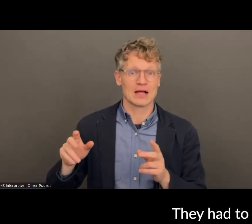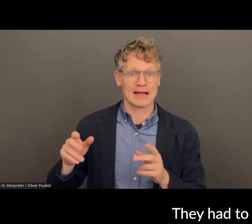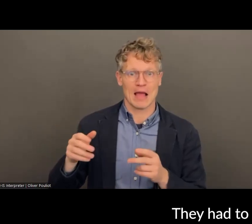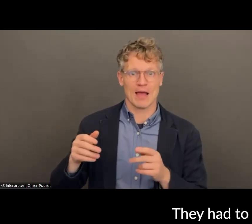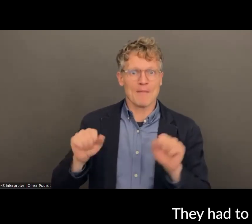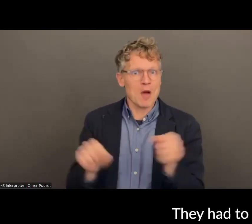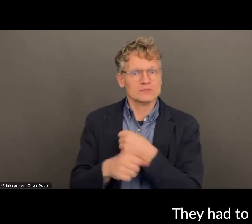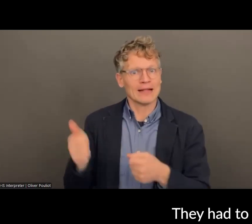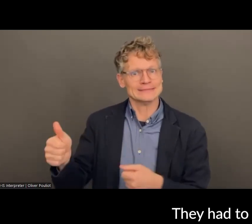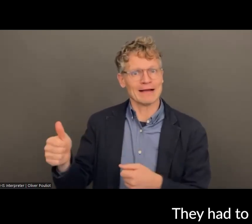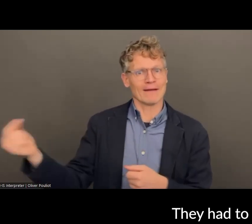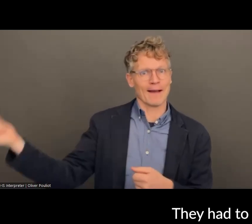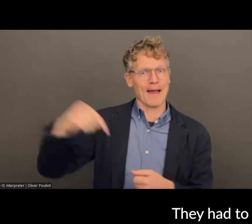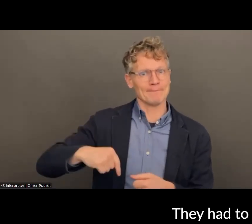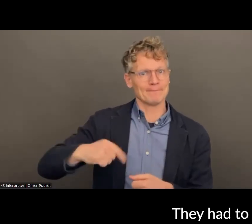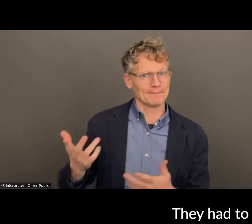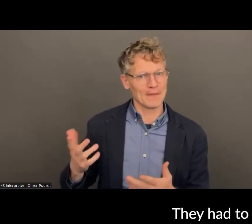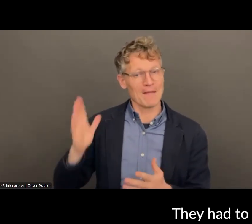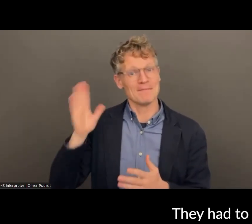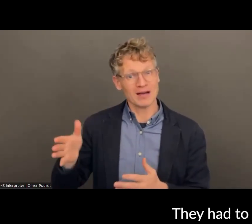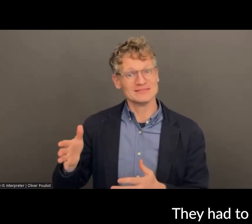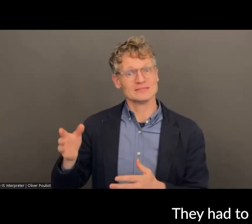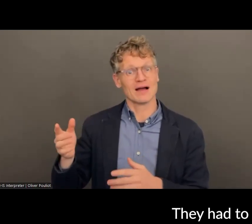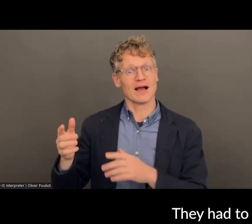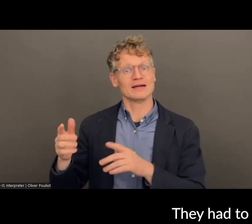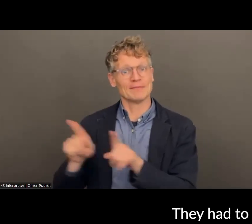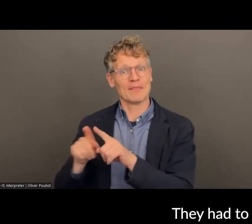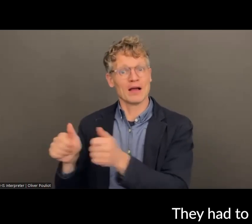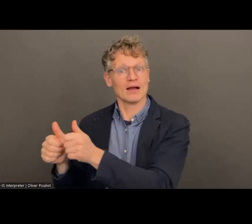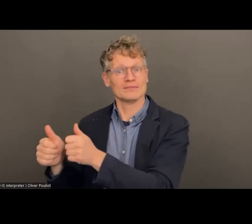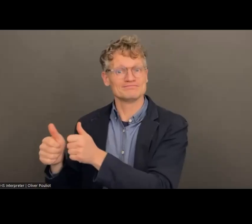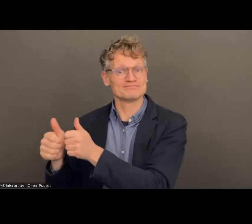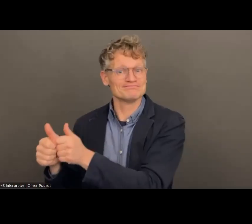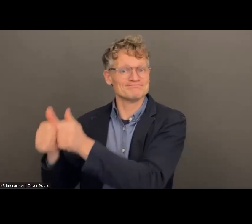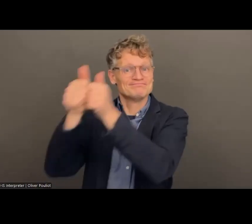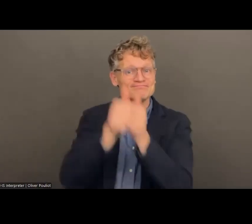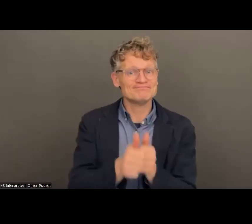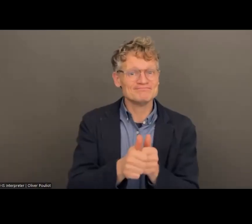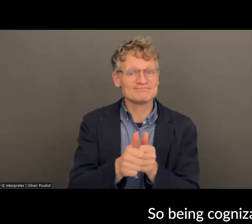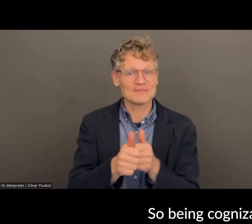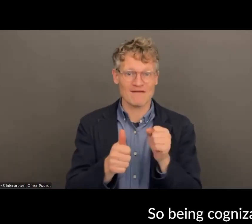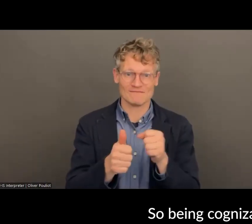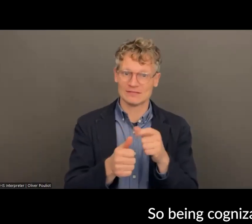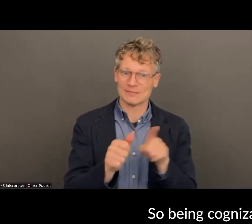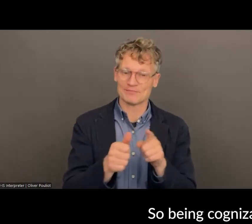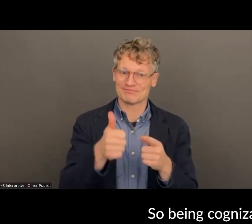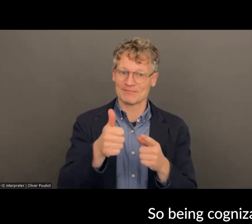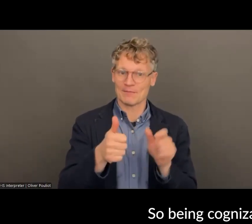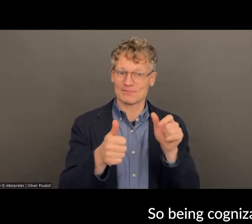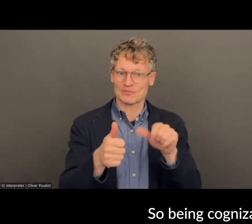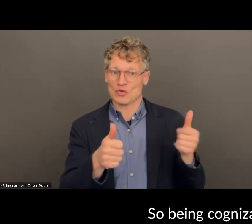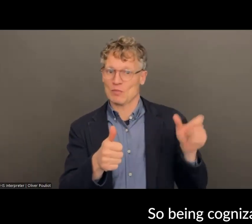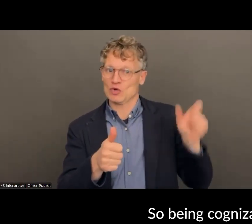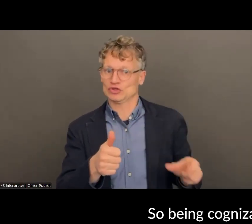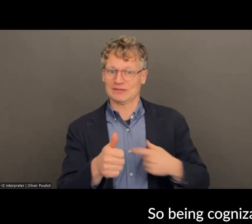had to be together with their caregivers as their support needs, as their support persons. So being cognizant